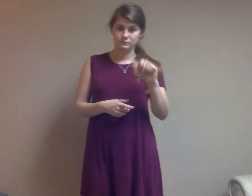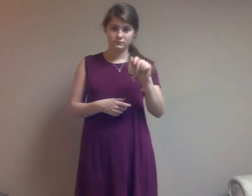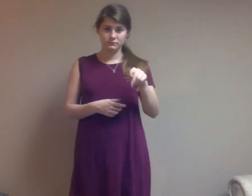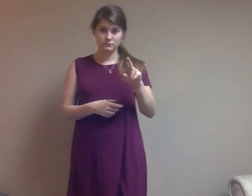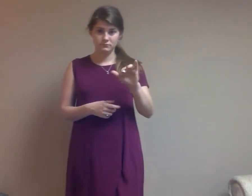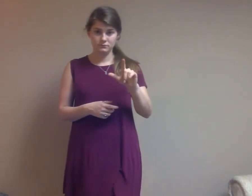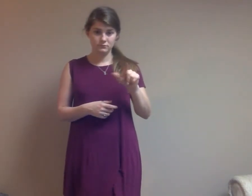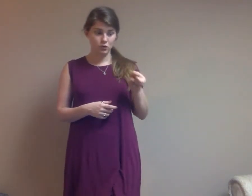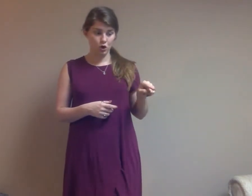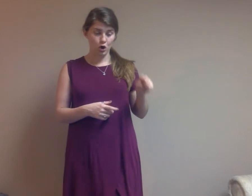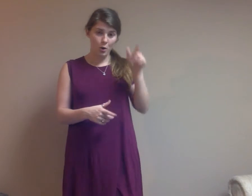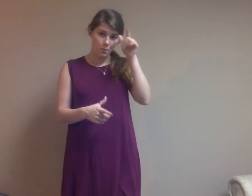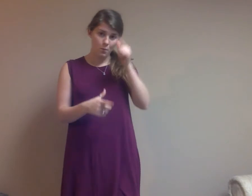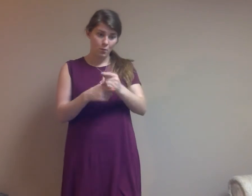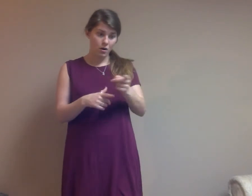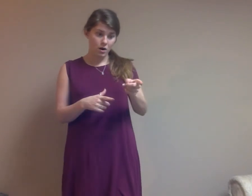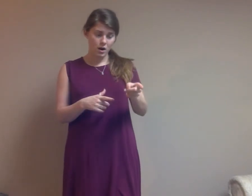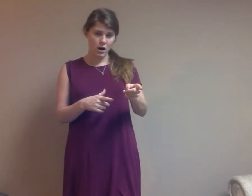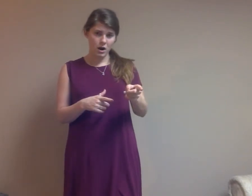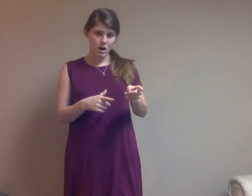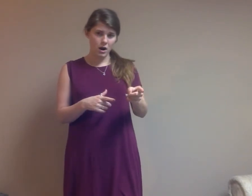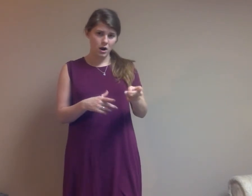he's left the school to go to his best friend's house.